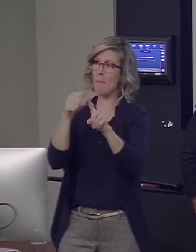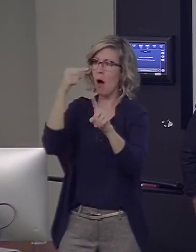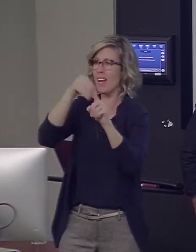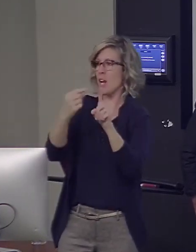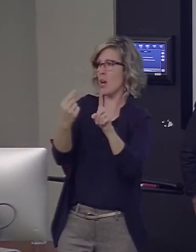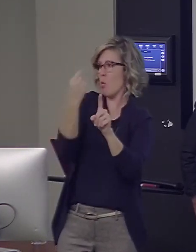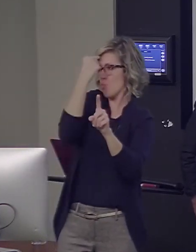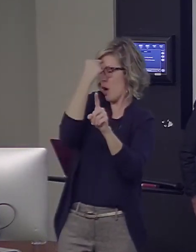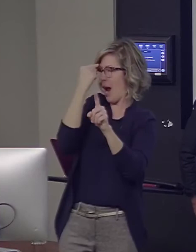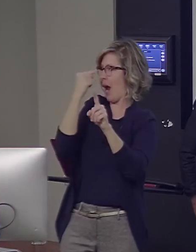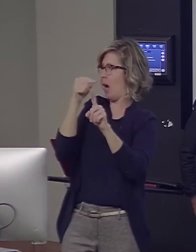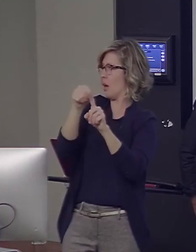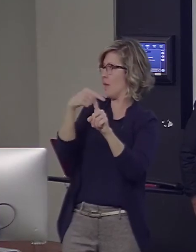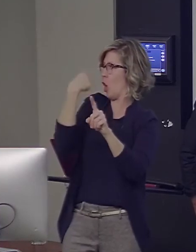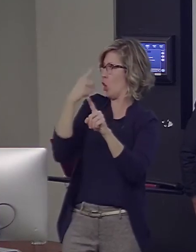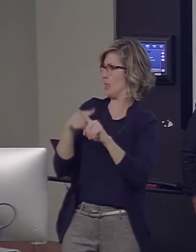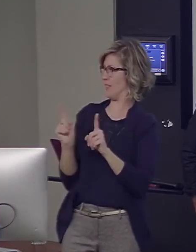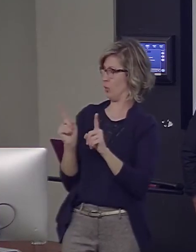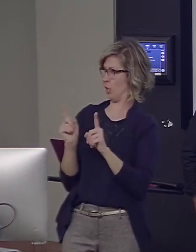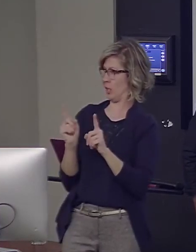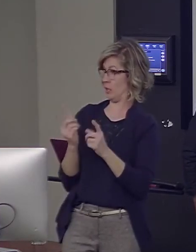brain?